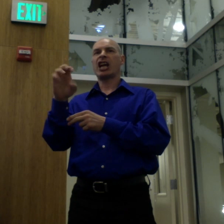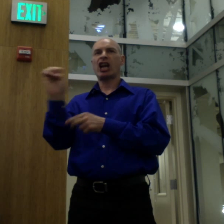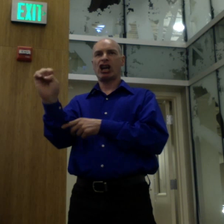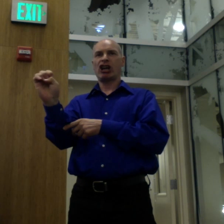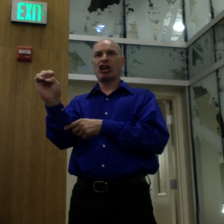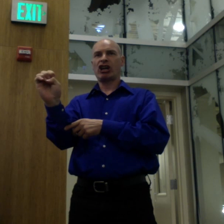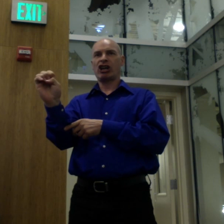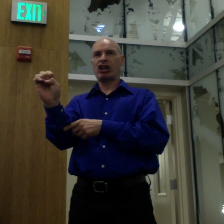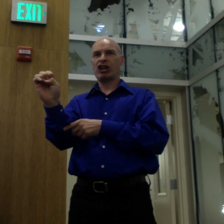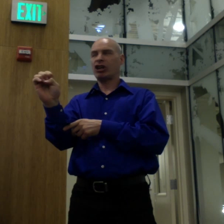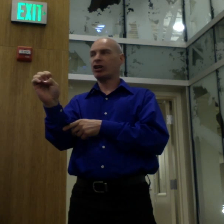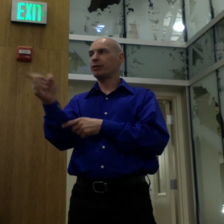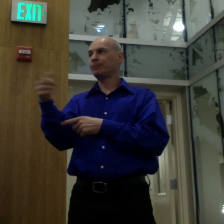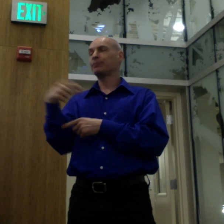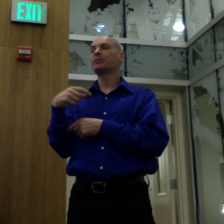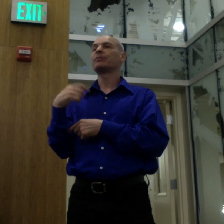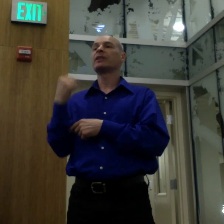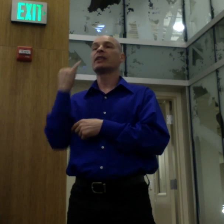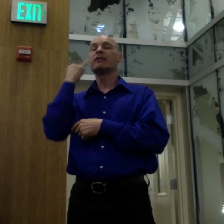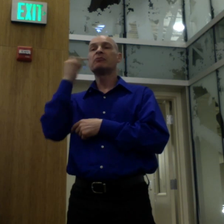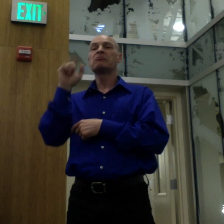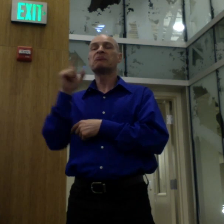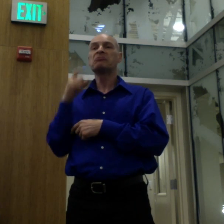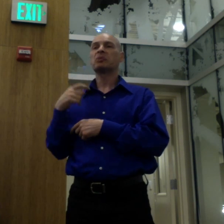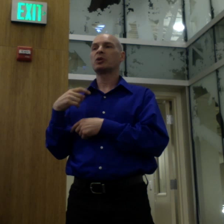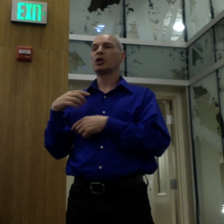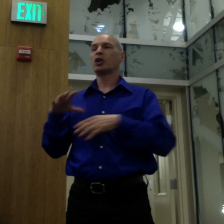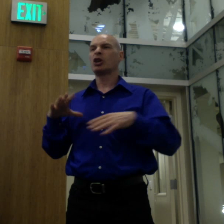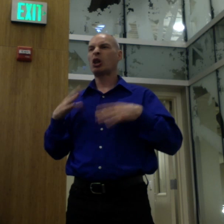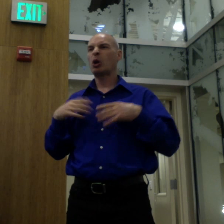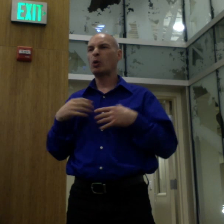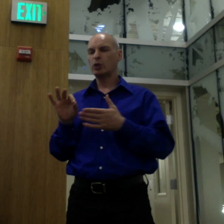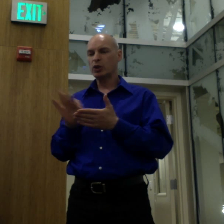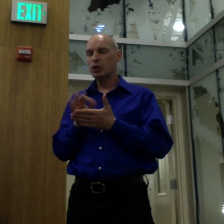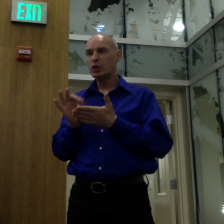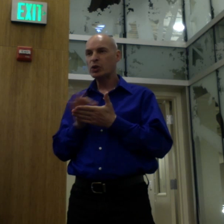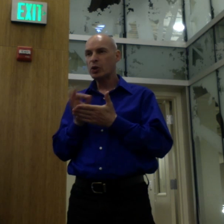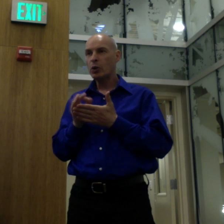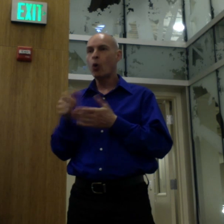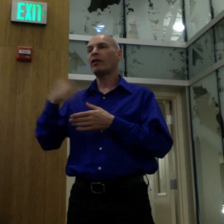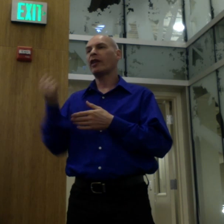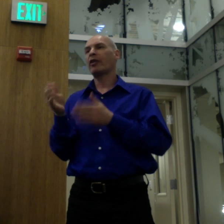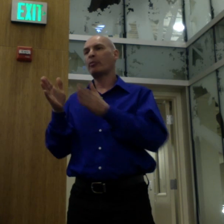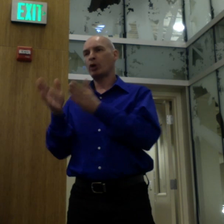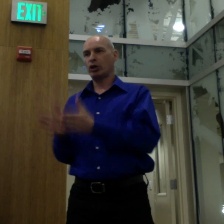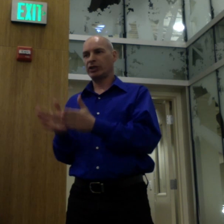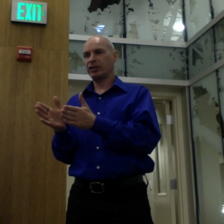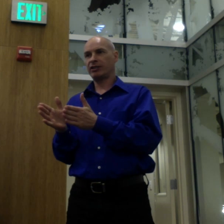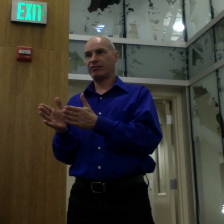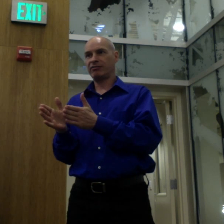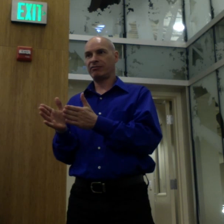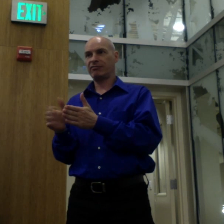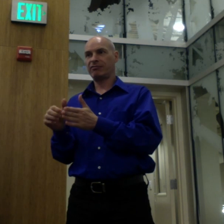up. sew your clothes up, stitches, sew someone else up.